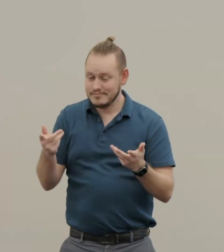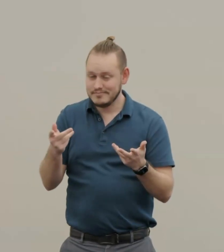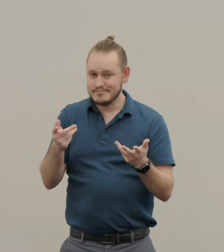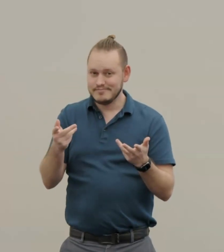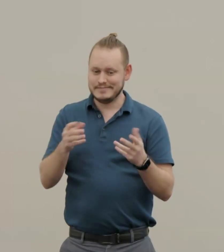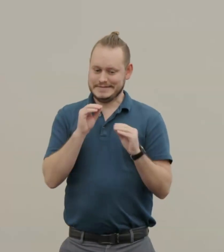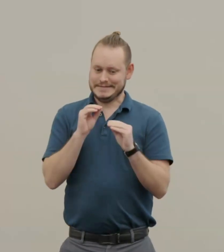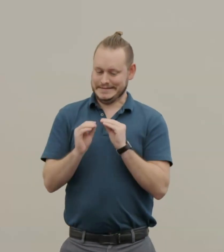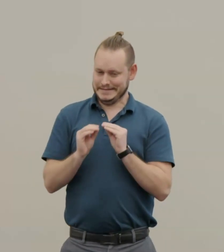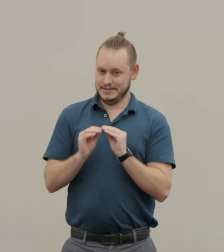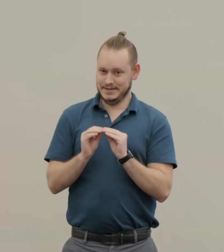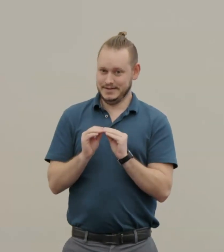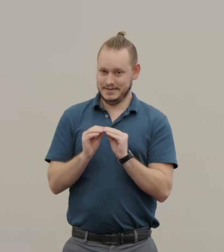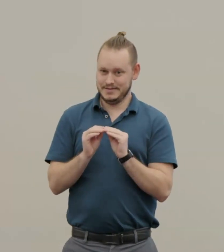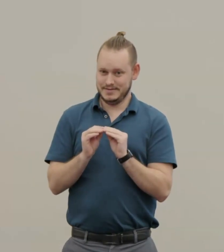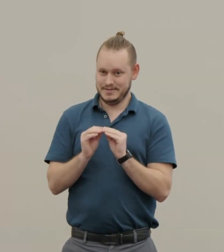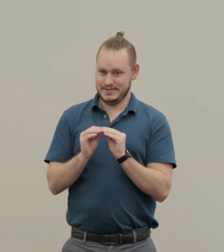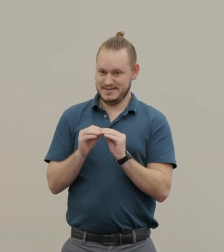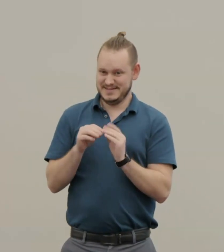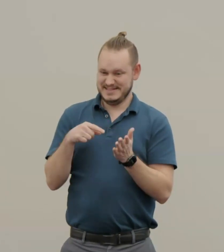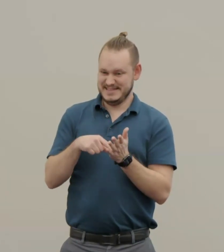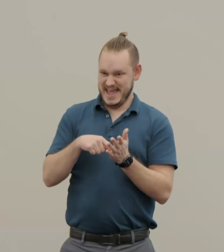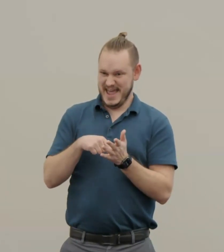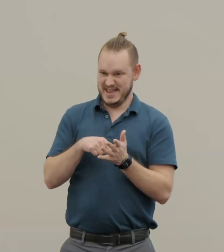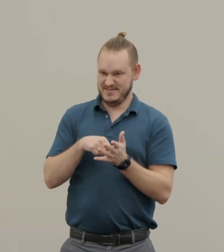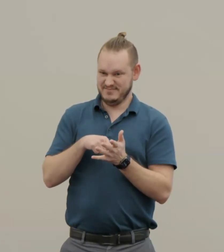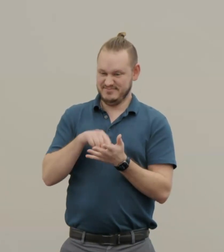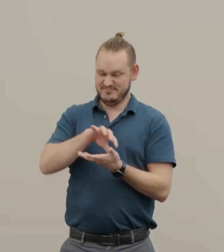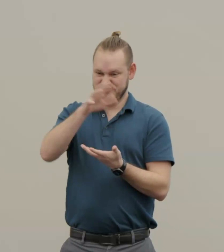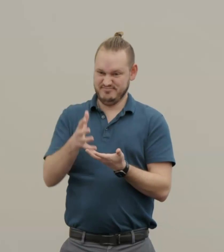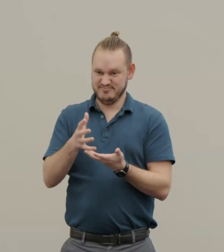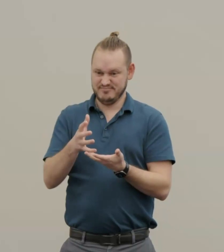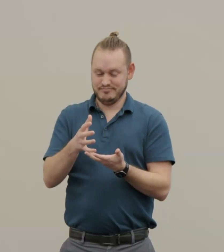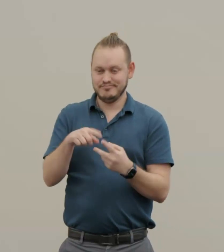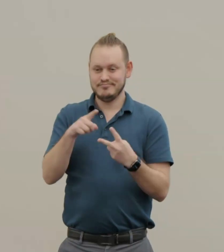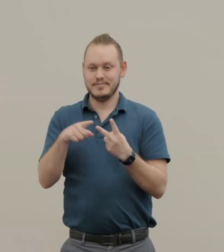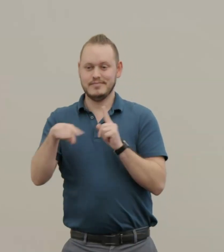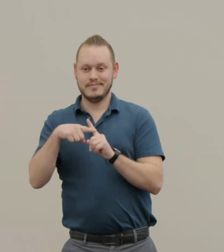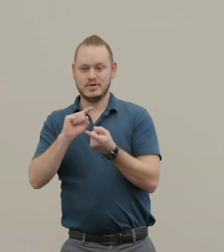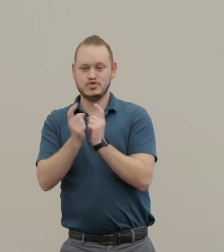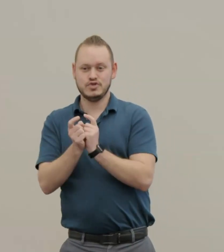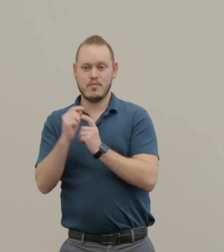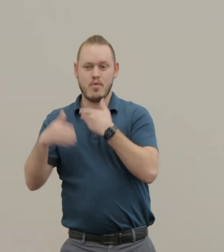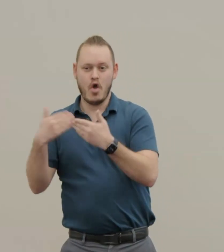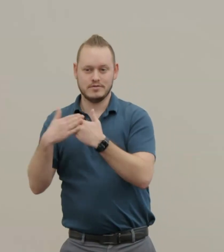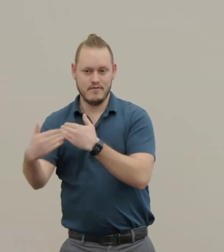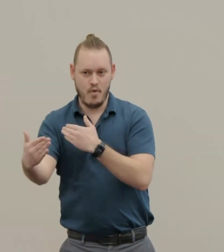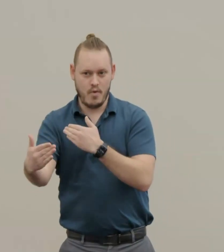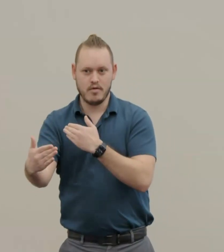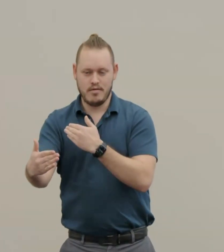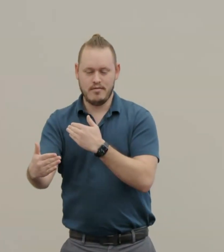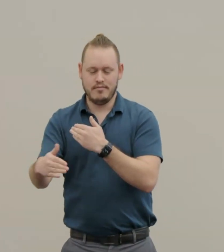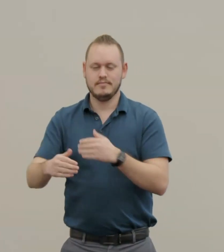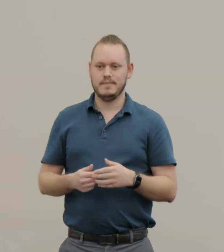only remediate the debt we've created, but change our process going forward so that we do